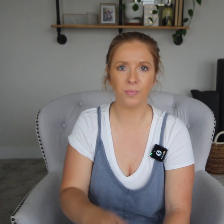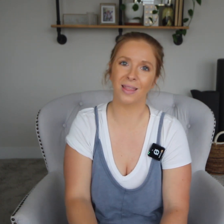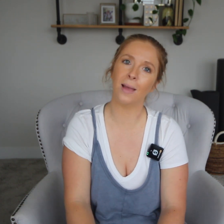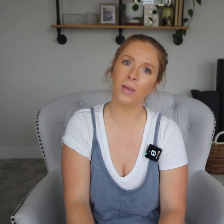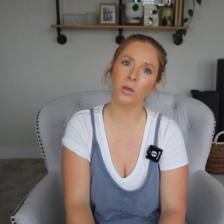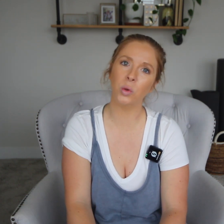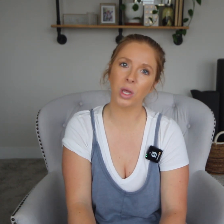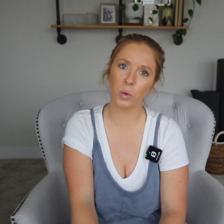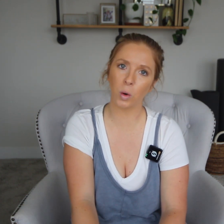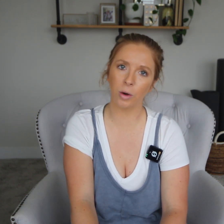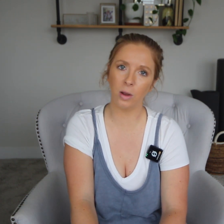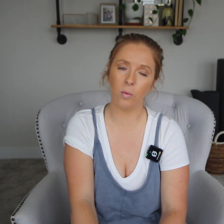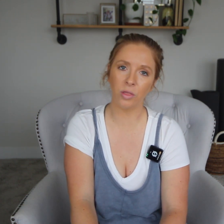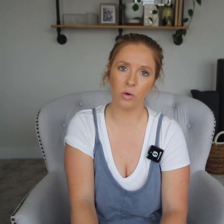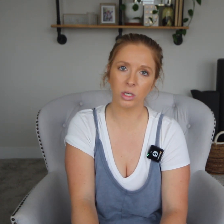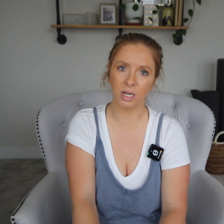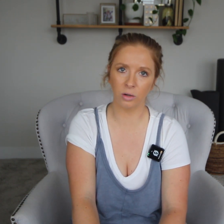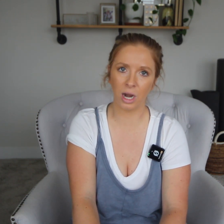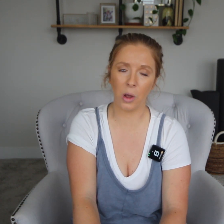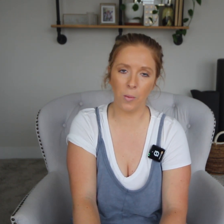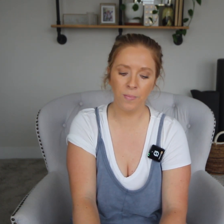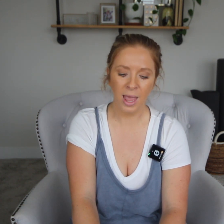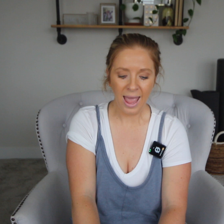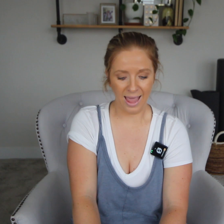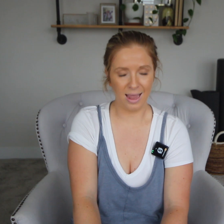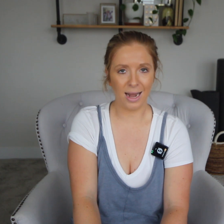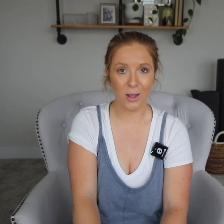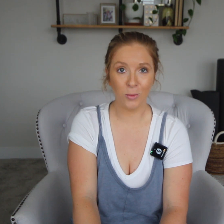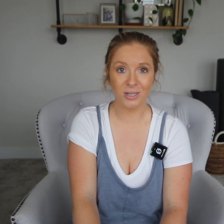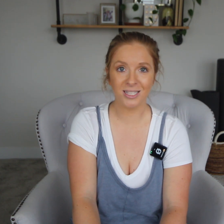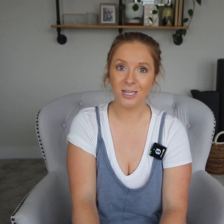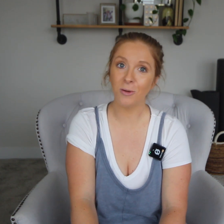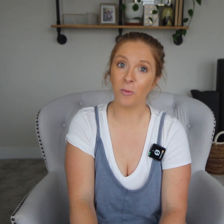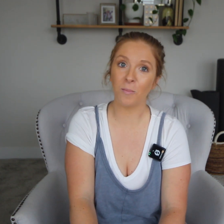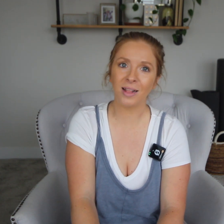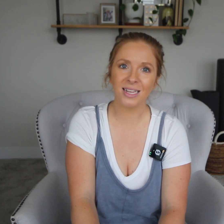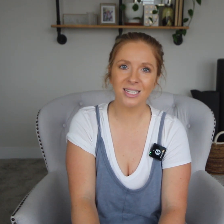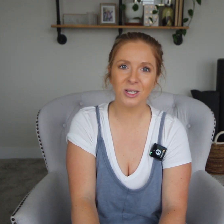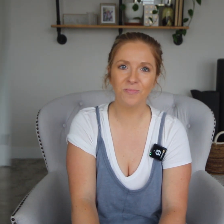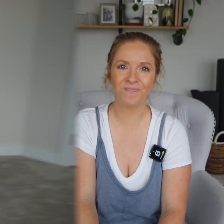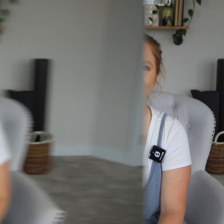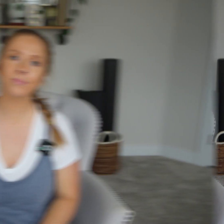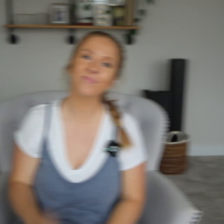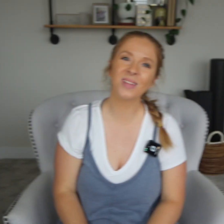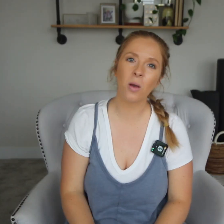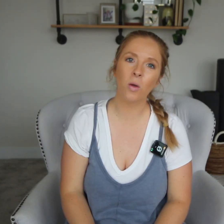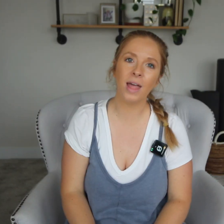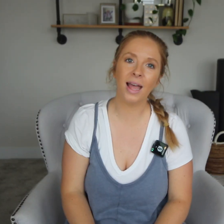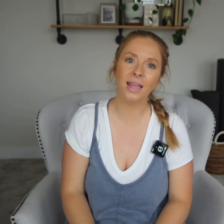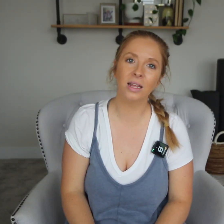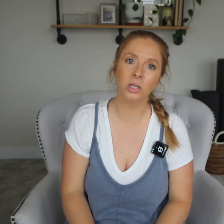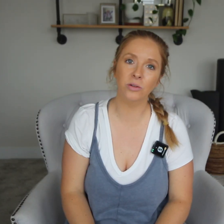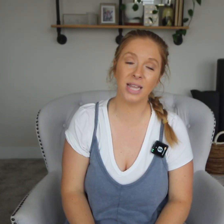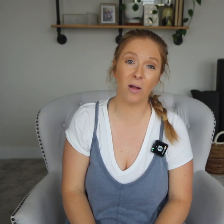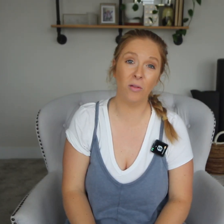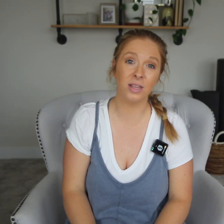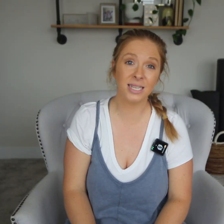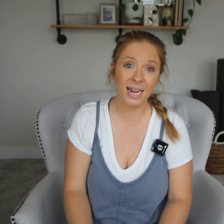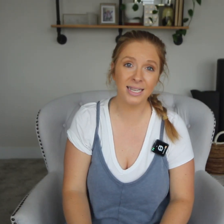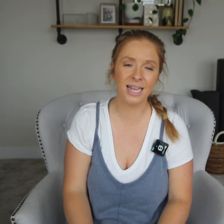that maybe you can incorporate with your toddler at home, and I hope to see you in one of my classes soon. Well, that includes all the signs that